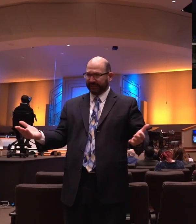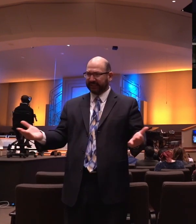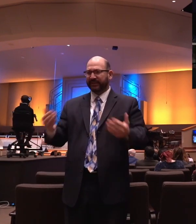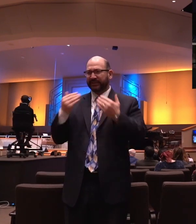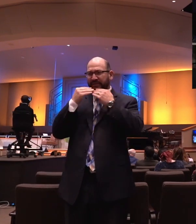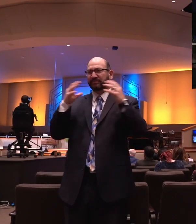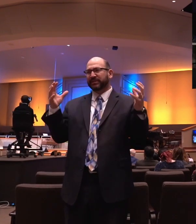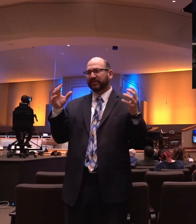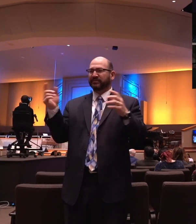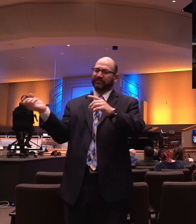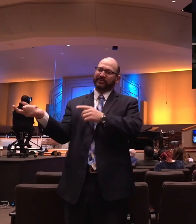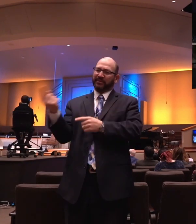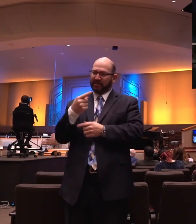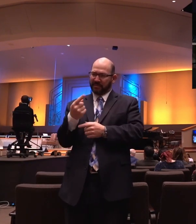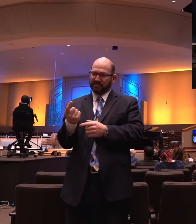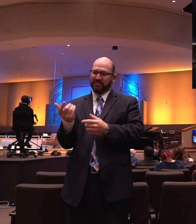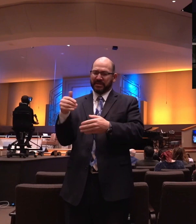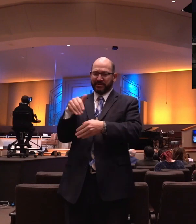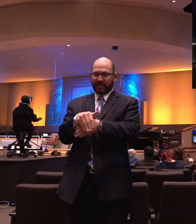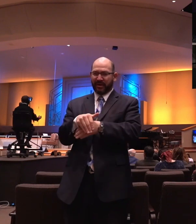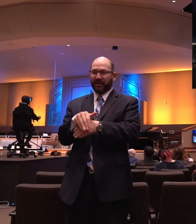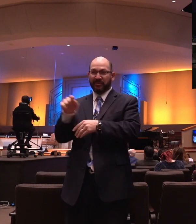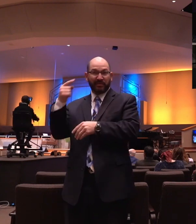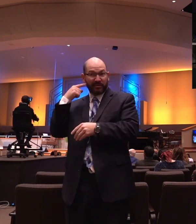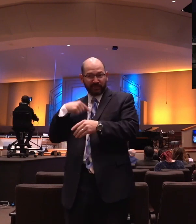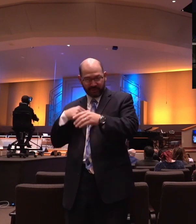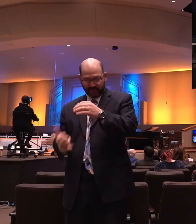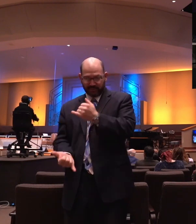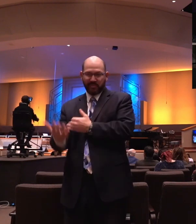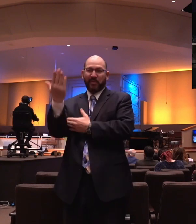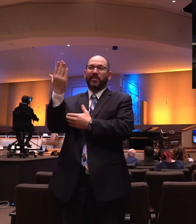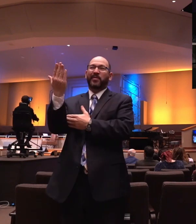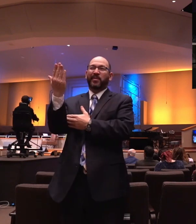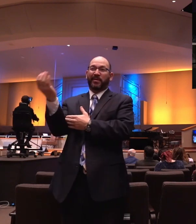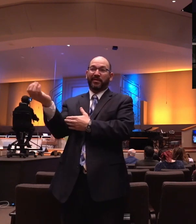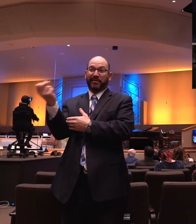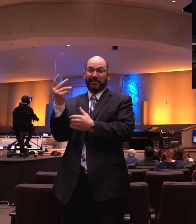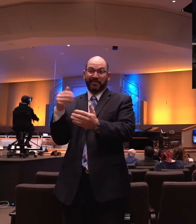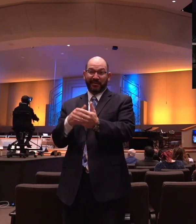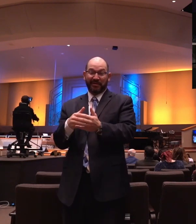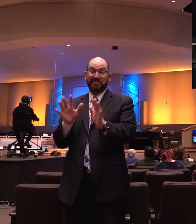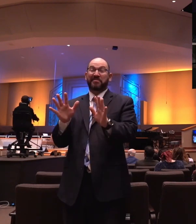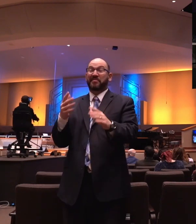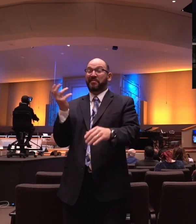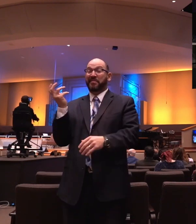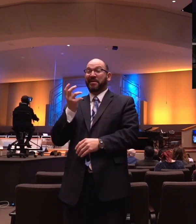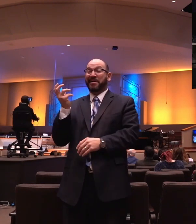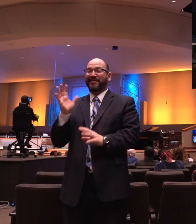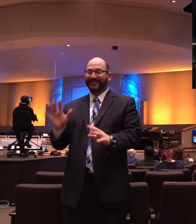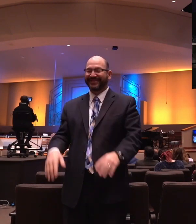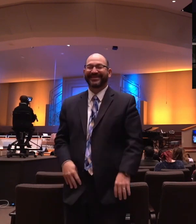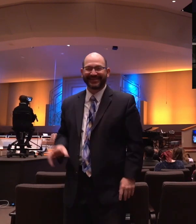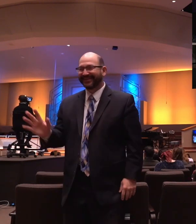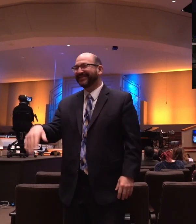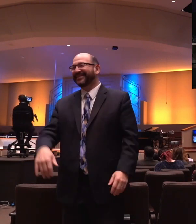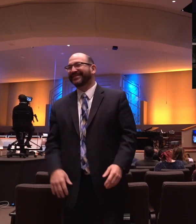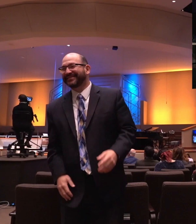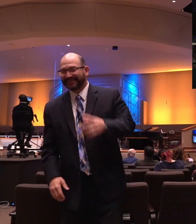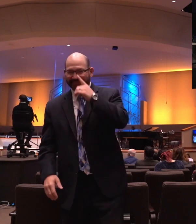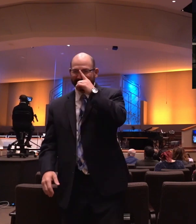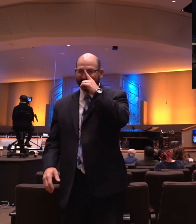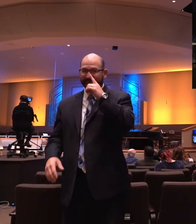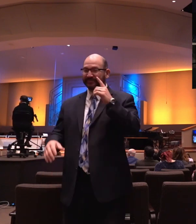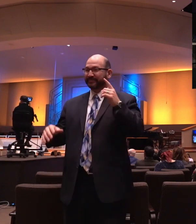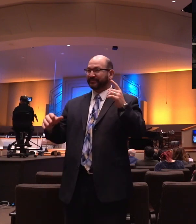you all coming back tonight. Those of you that heard me and came back anyway, I'm excited about that. This is the